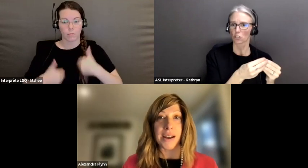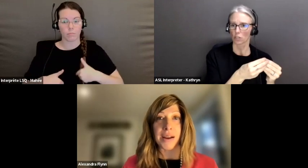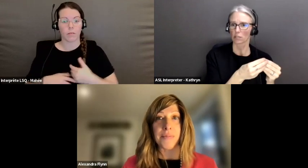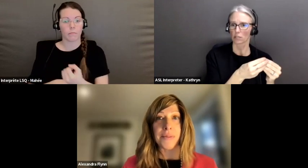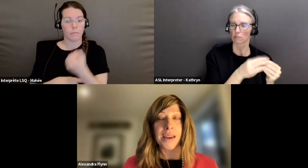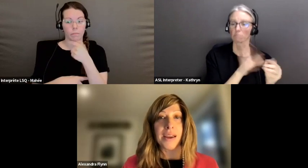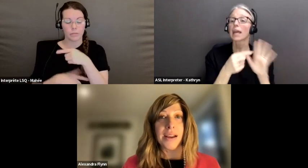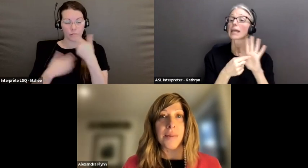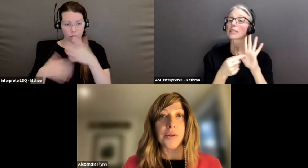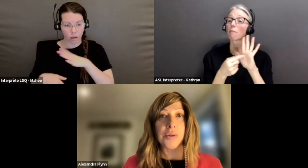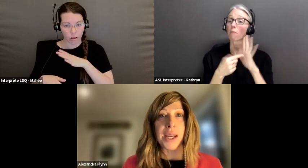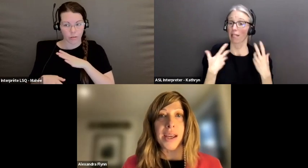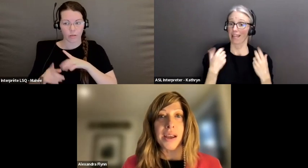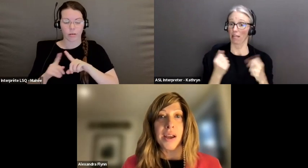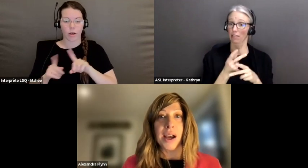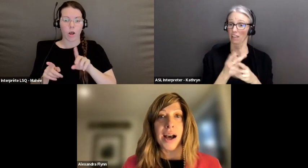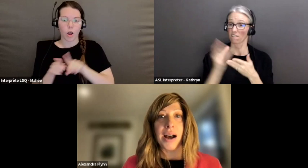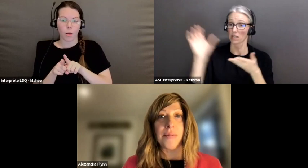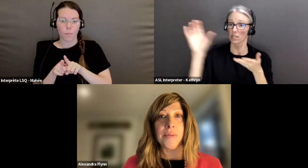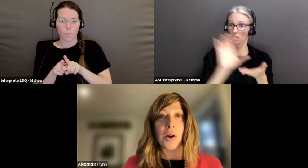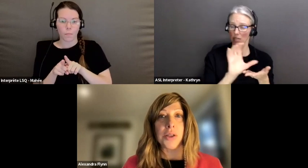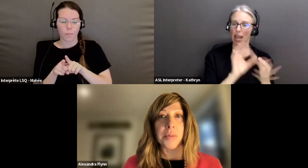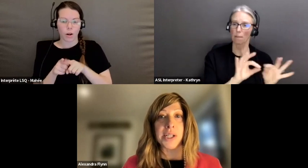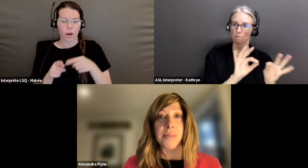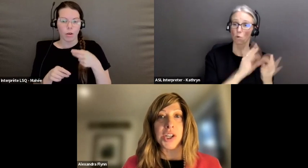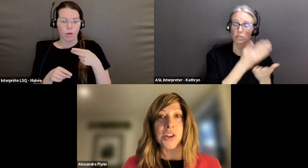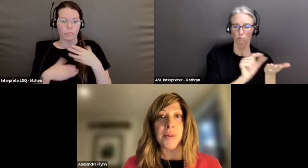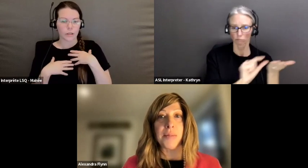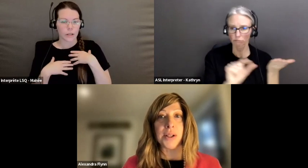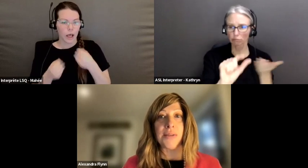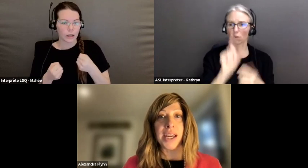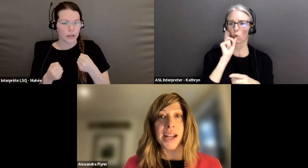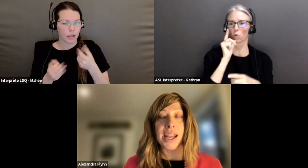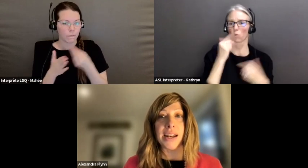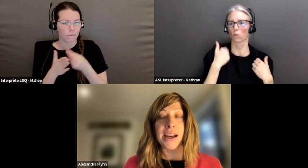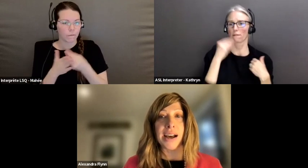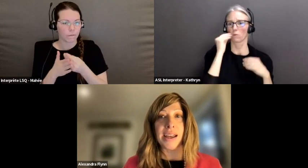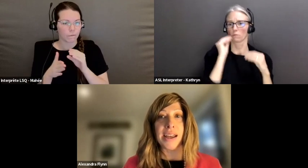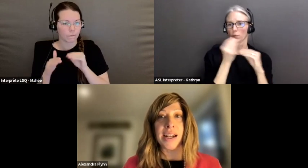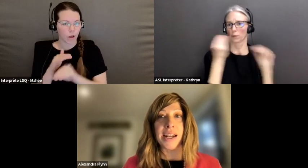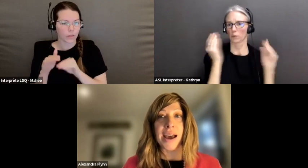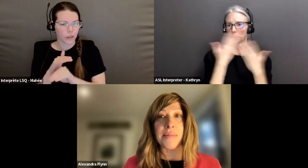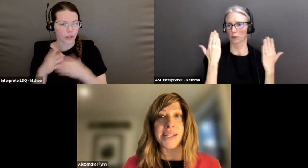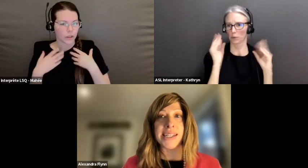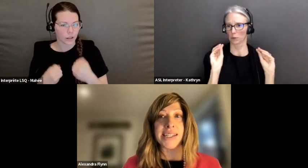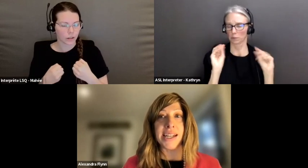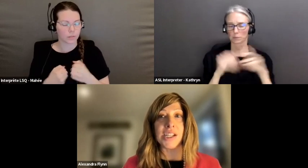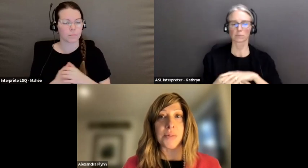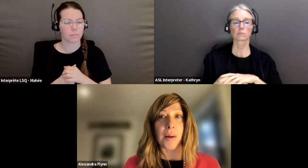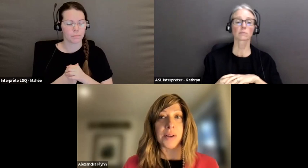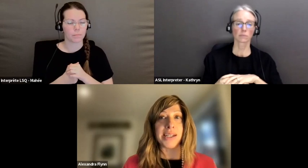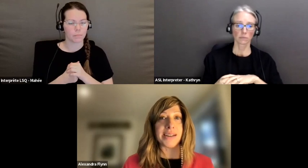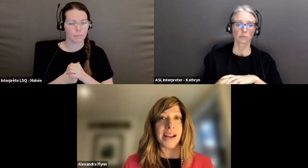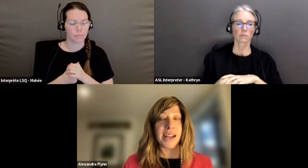healthcare funding. Number three, the participation of people living in encampments is needed